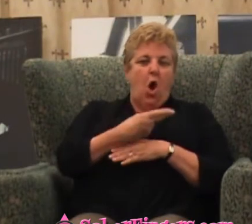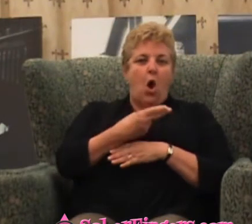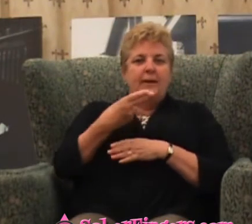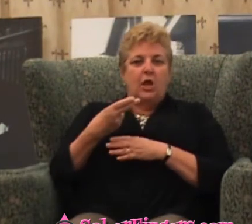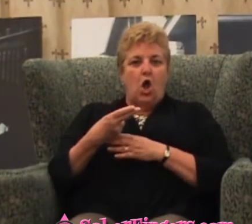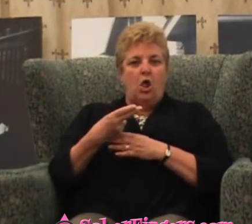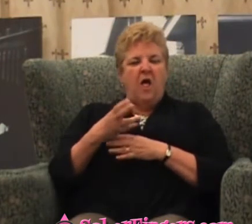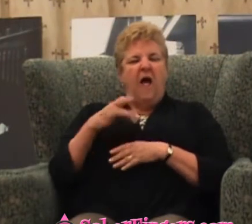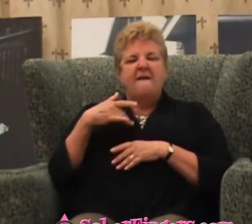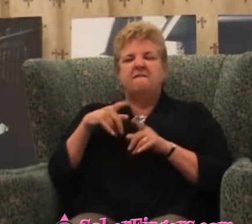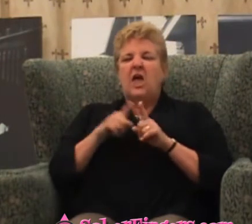tall.